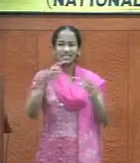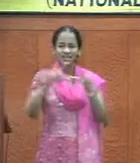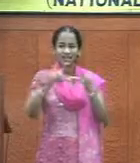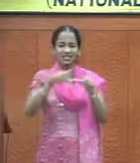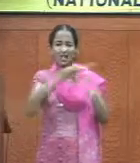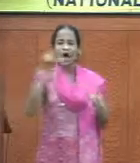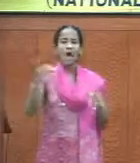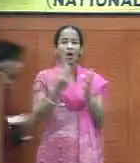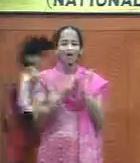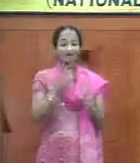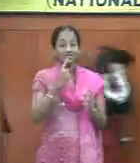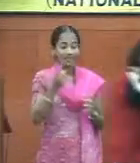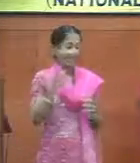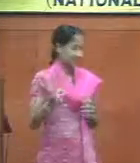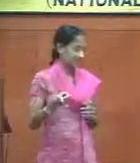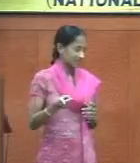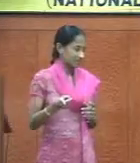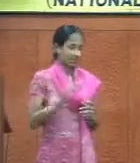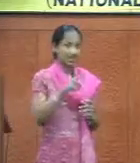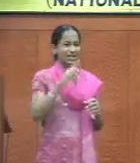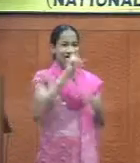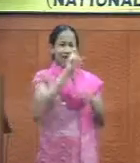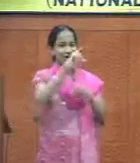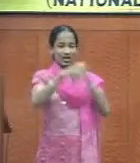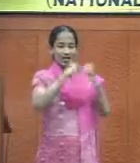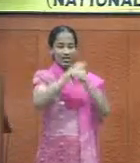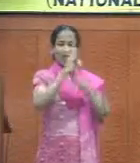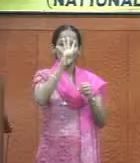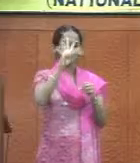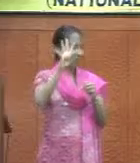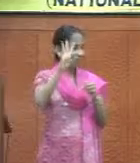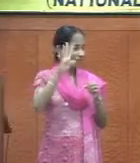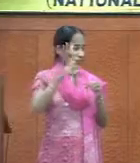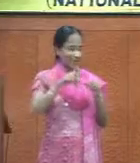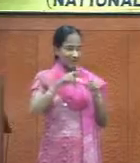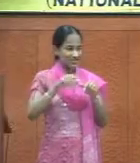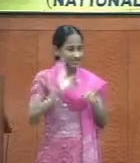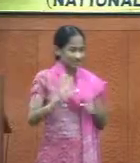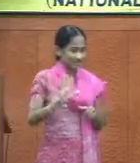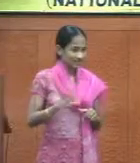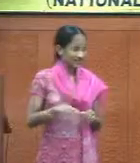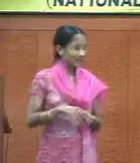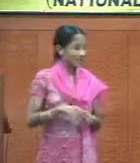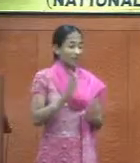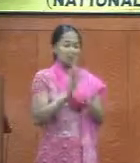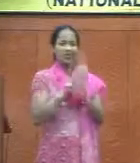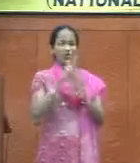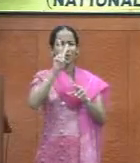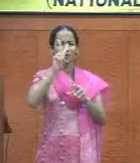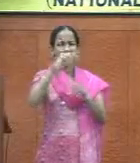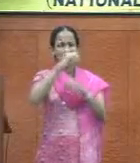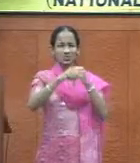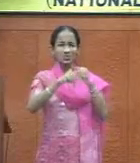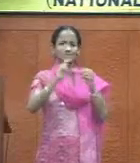committees. CEC is like, are supposed to have 4 meetings a year. They used to have twice a year. Now in the